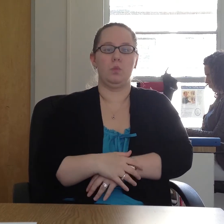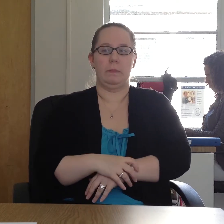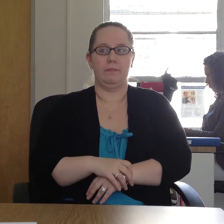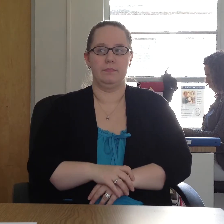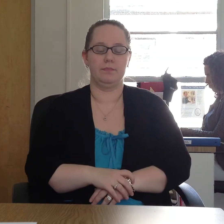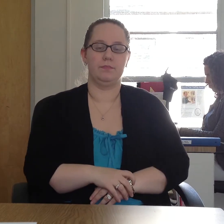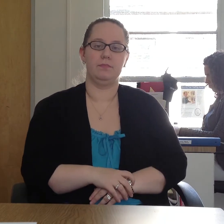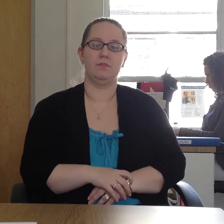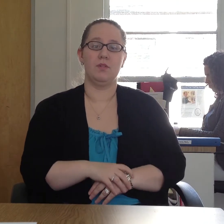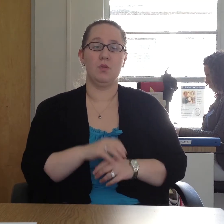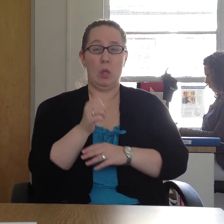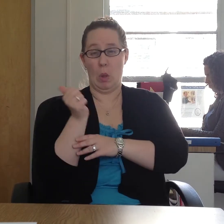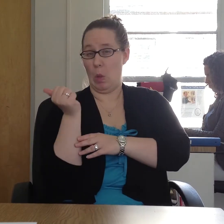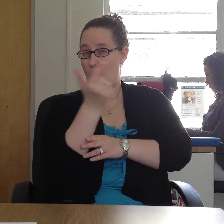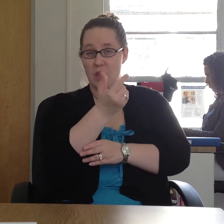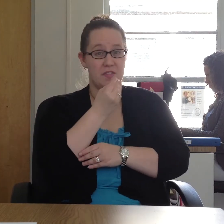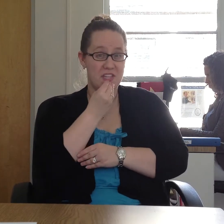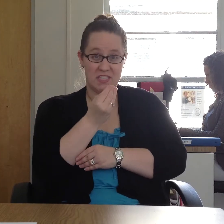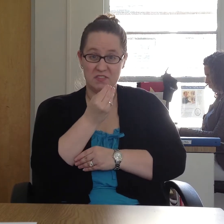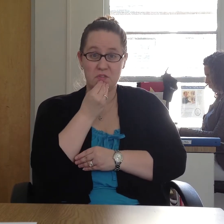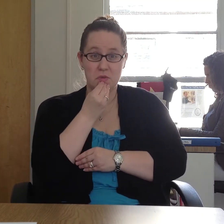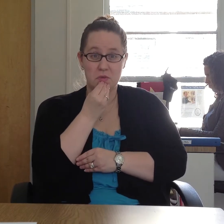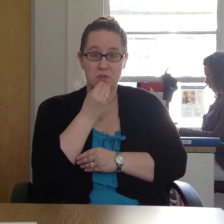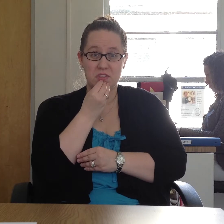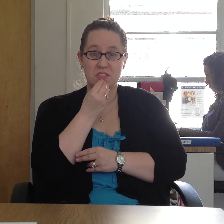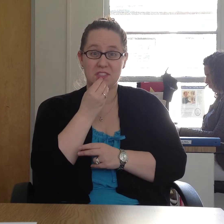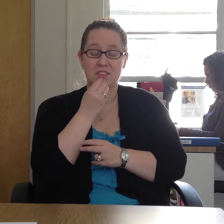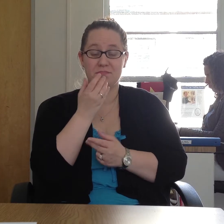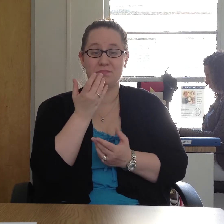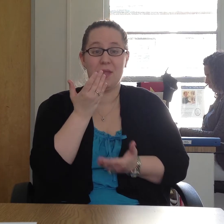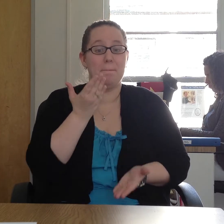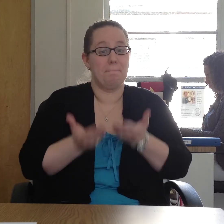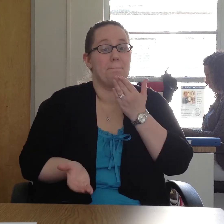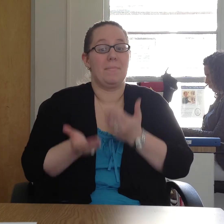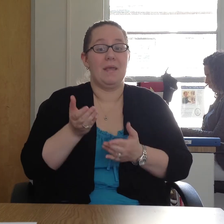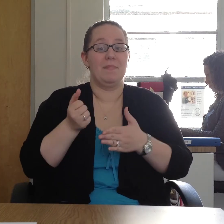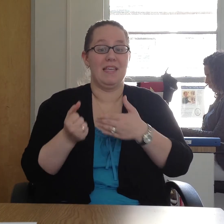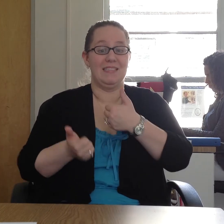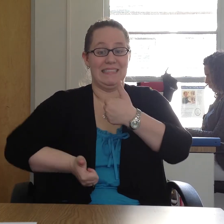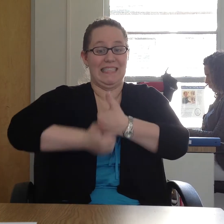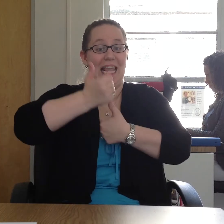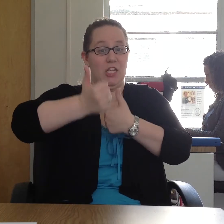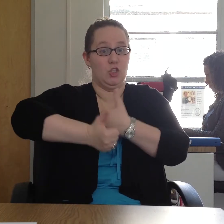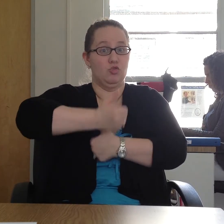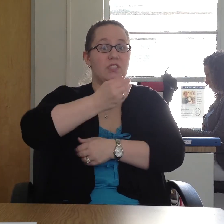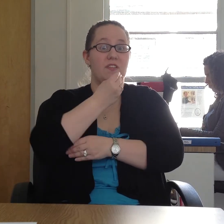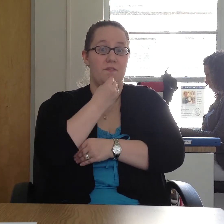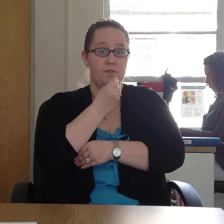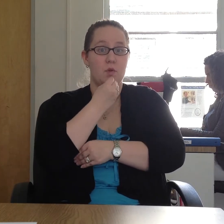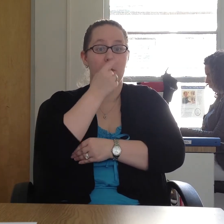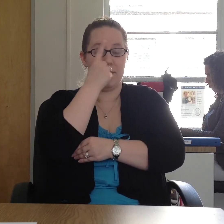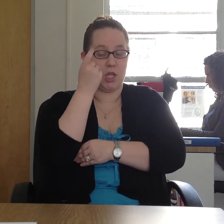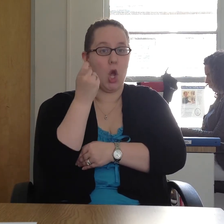All these foods are considered a potentially hazardous food because they promote the rapid growth of